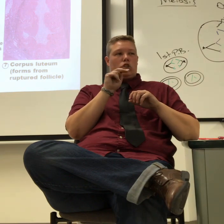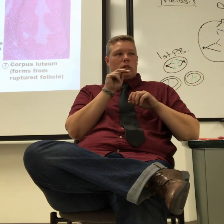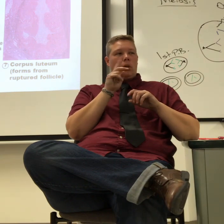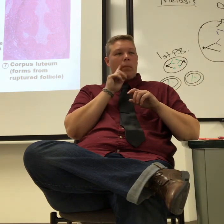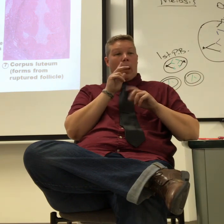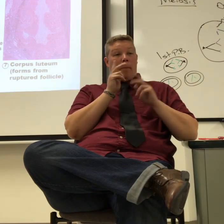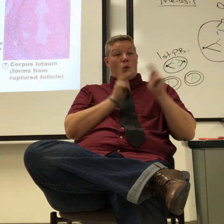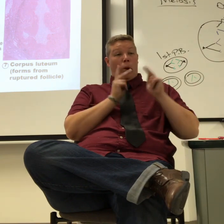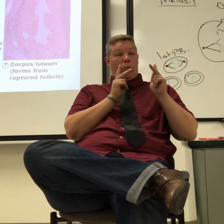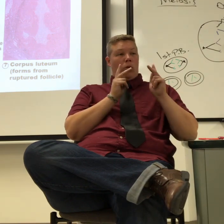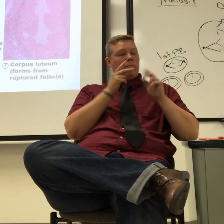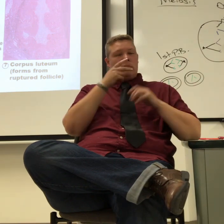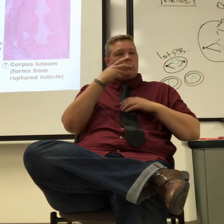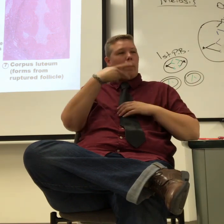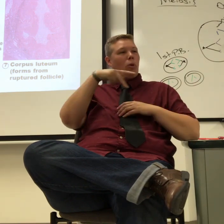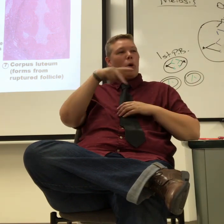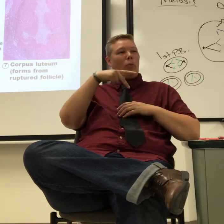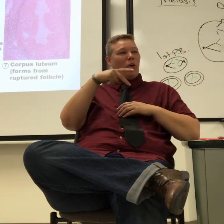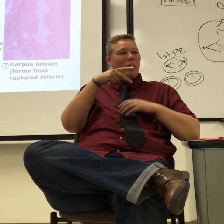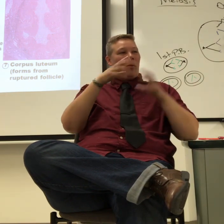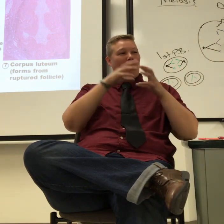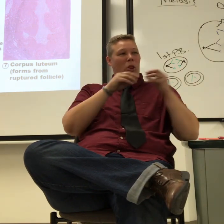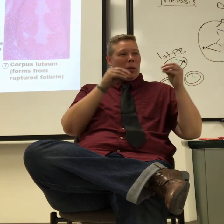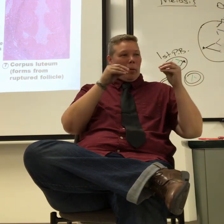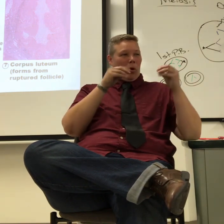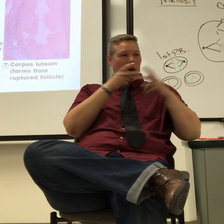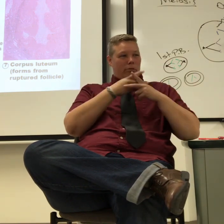maternal. Half of them go to